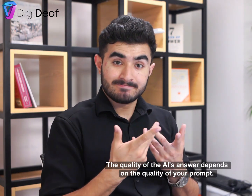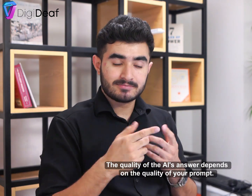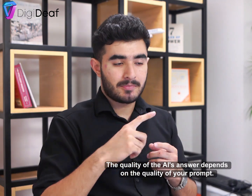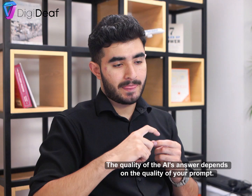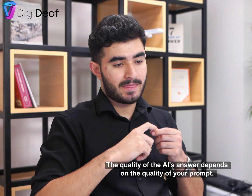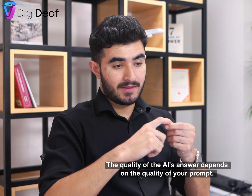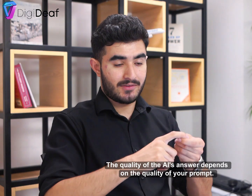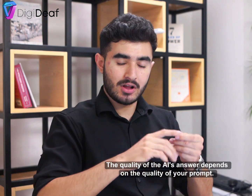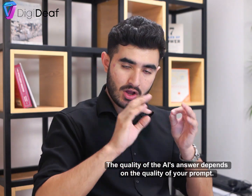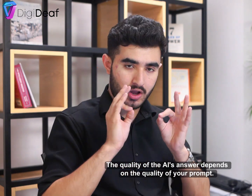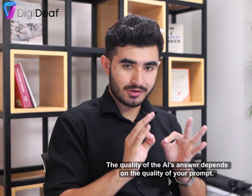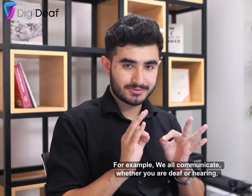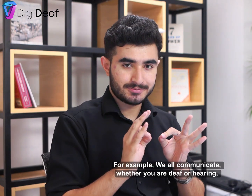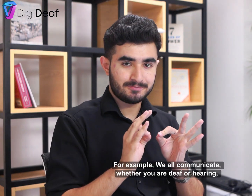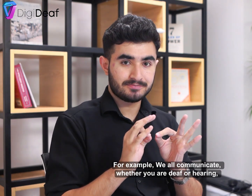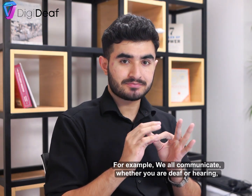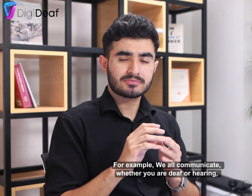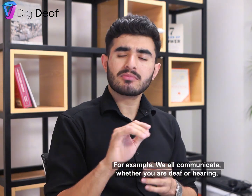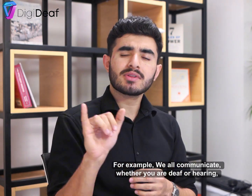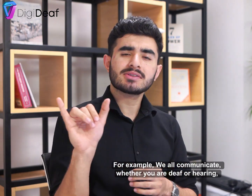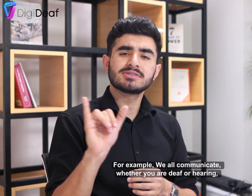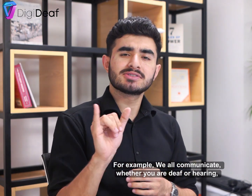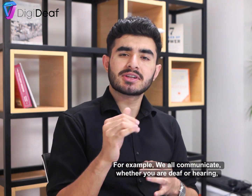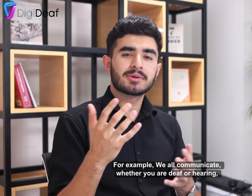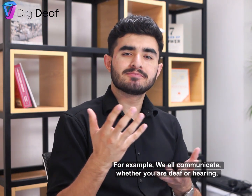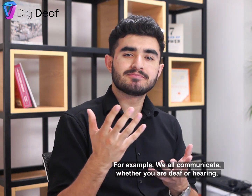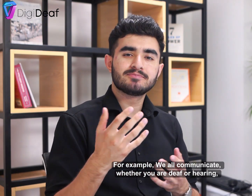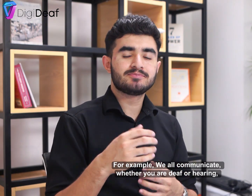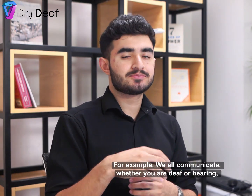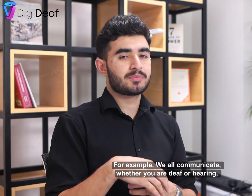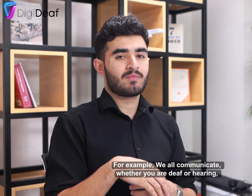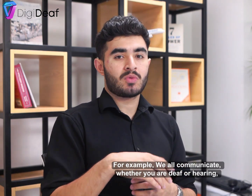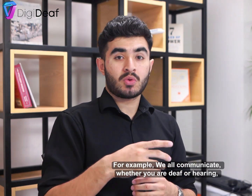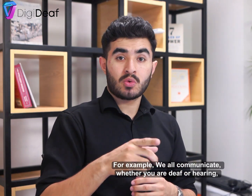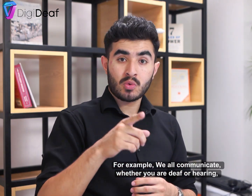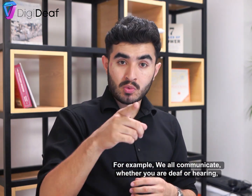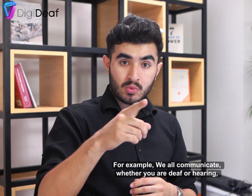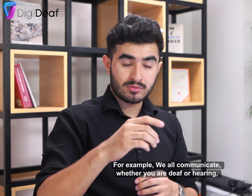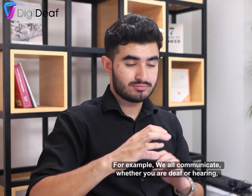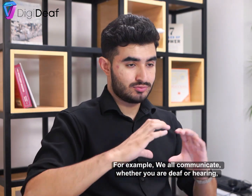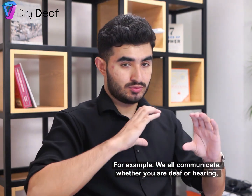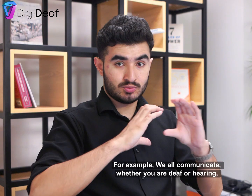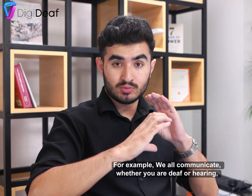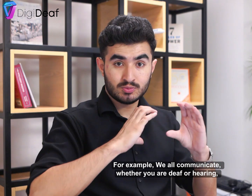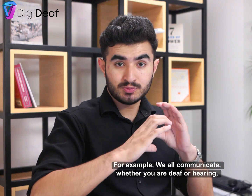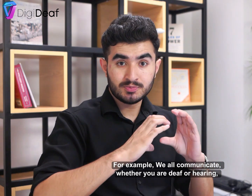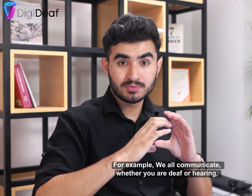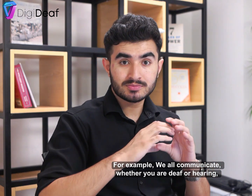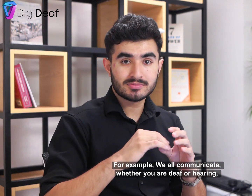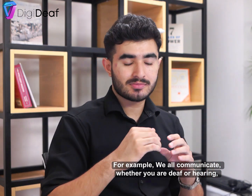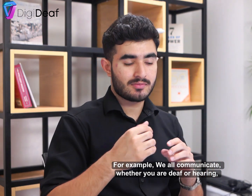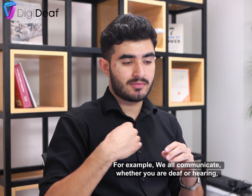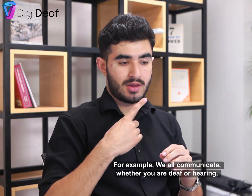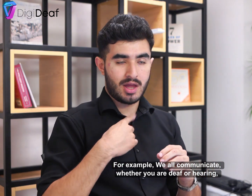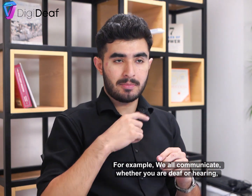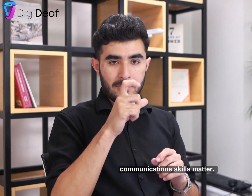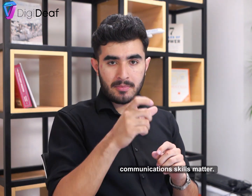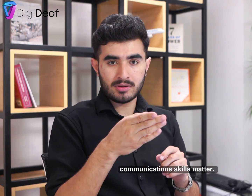answer depends on the quality of your prompt. For example, we all communicate. Whether you are deaf or hearing,